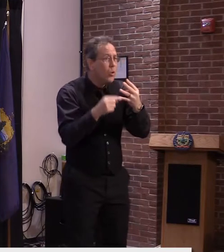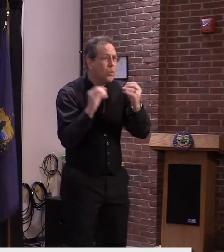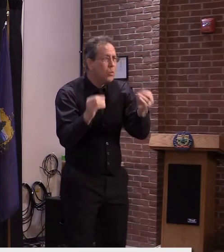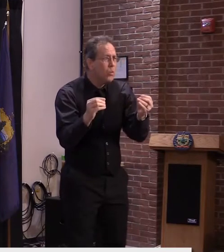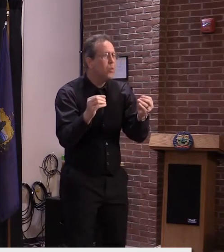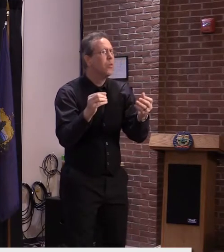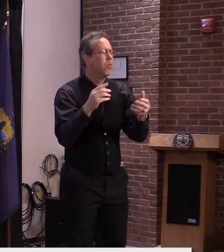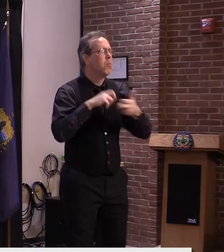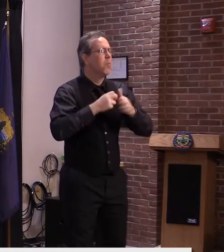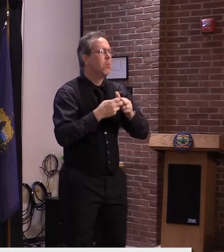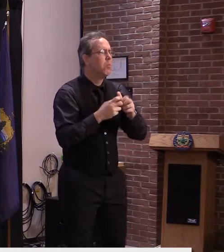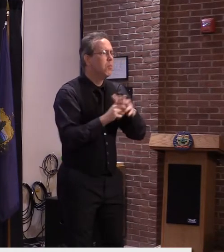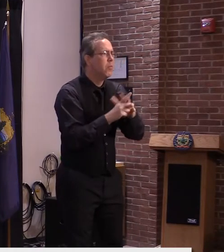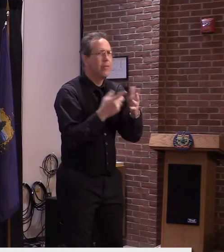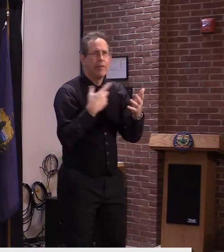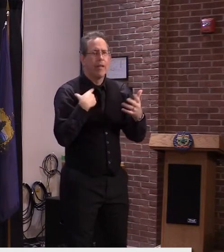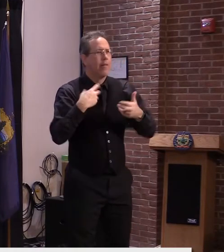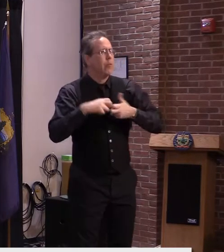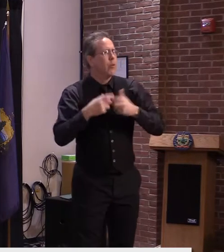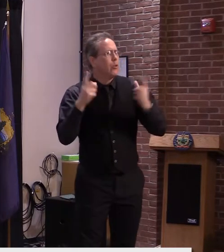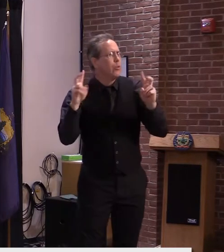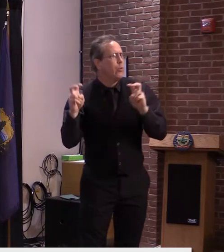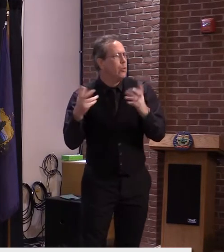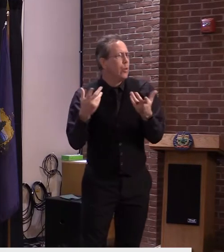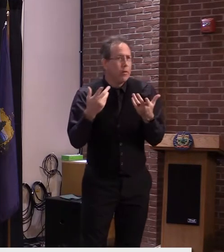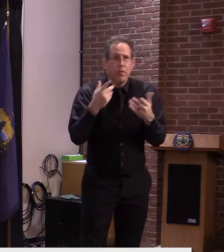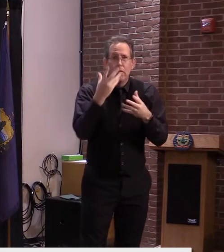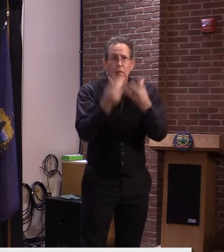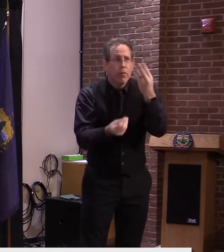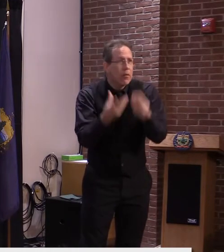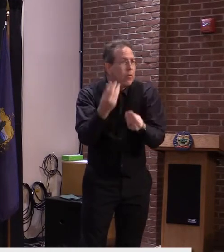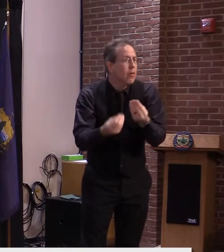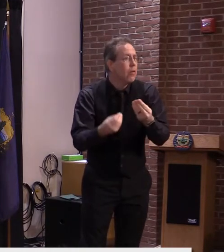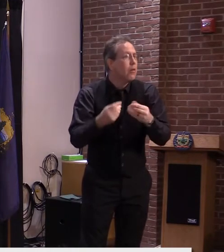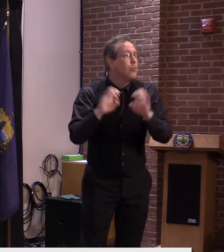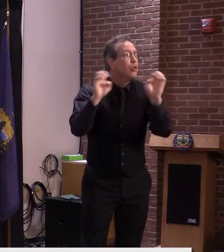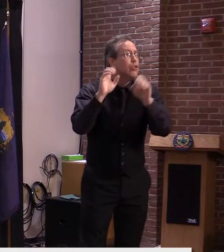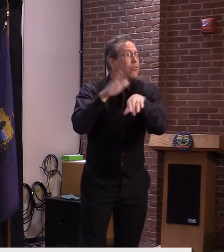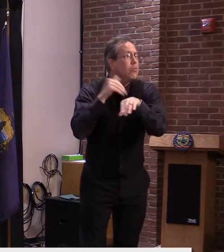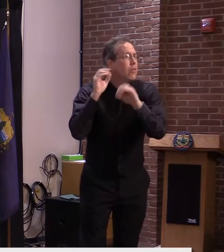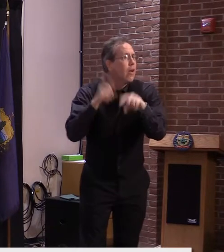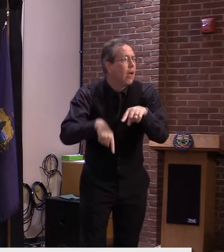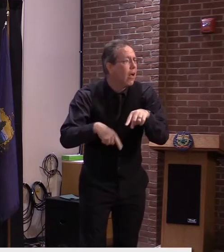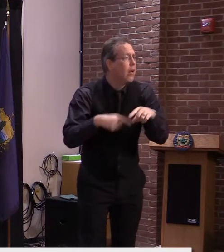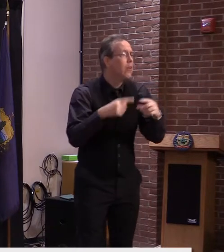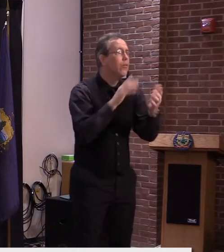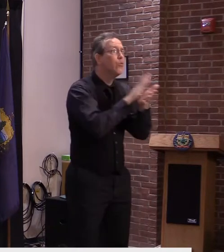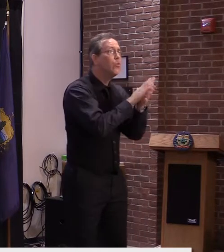the repercussions from missing or dropping an important call. It's happened to all of us.